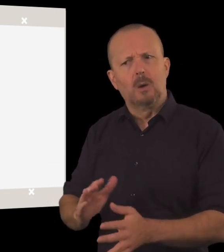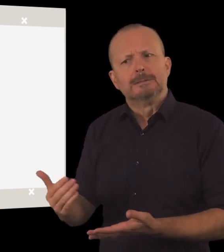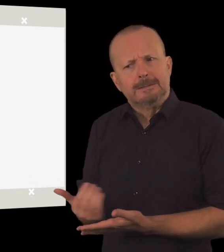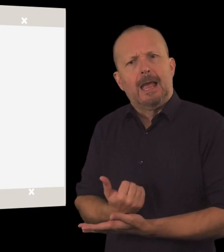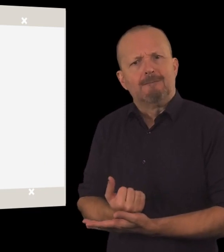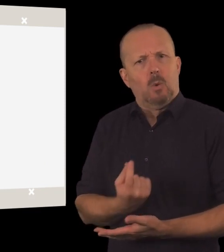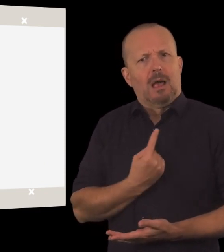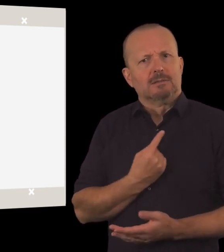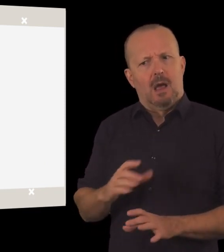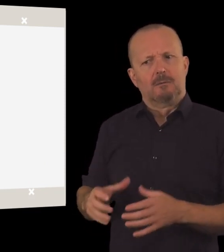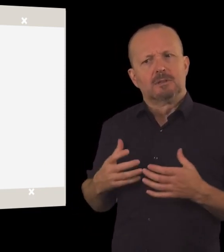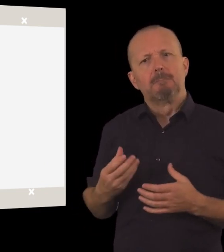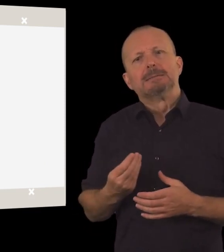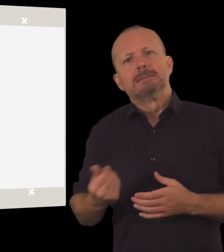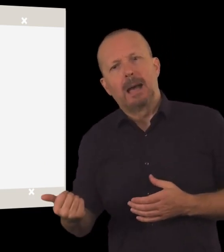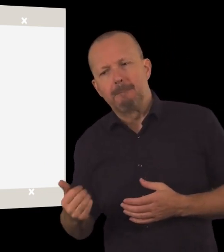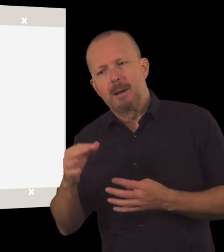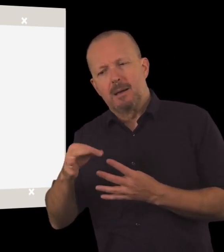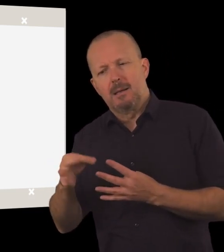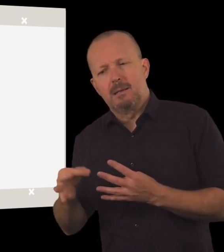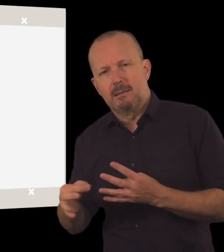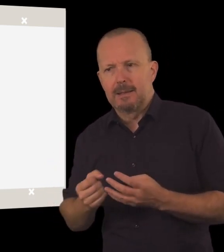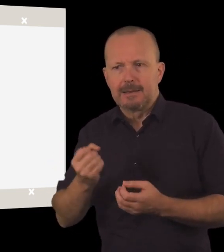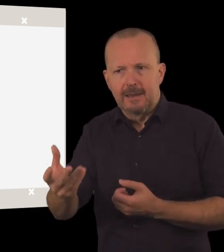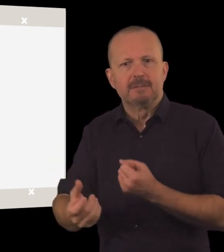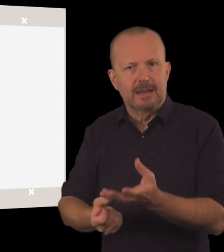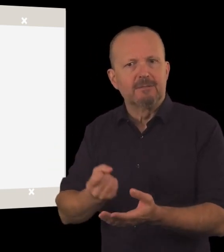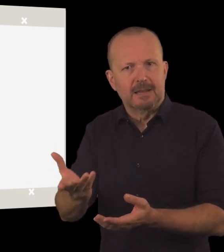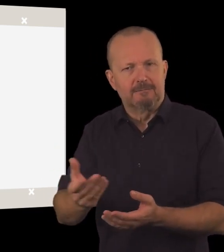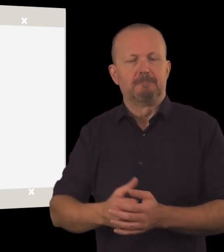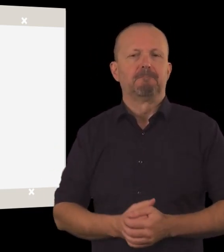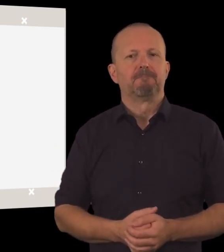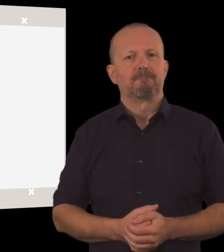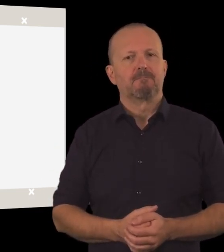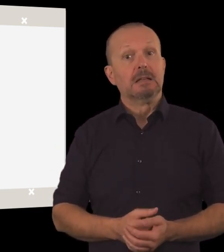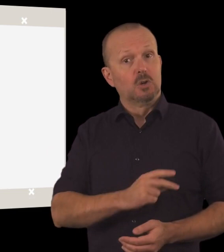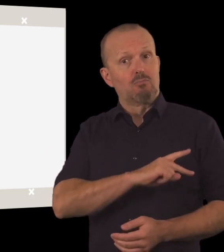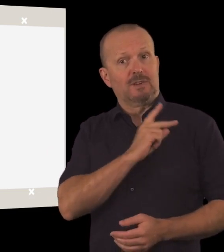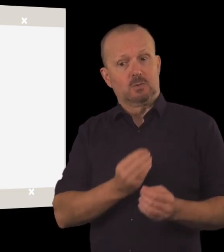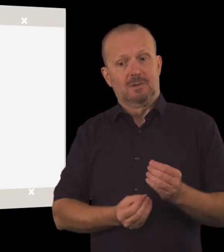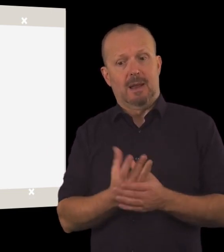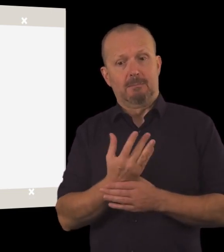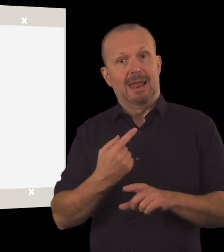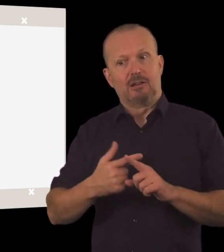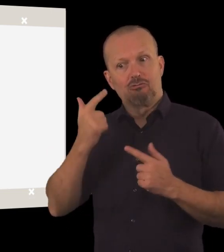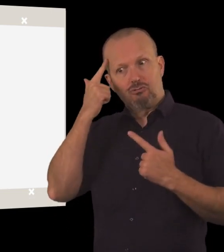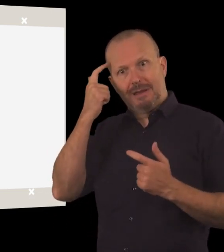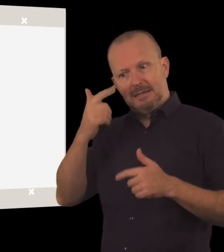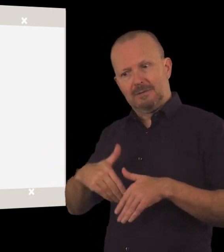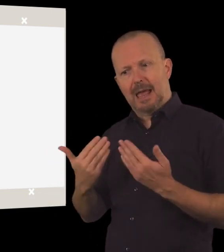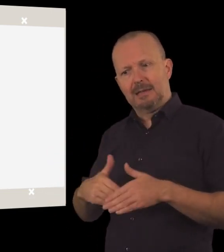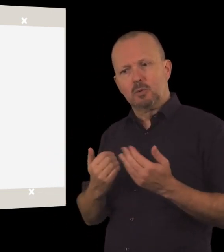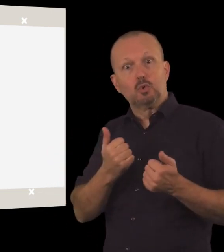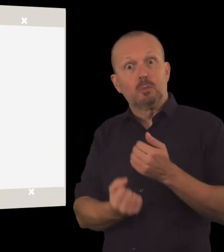skills, and to enable more creativity. We want to be great art workers, and we want to love being creative,